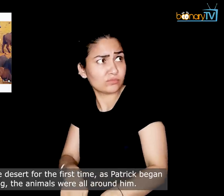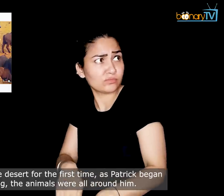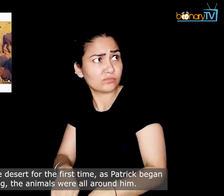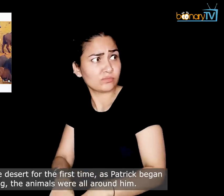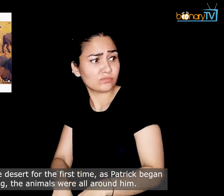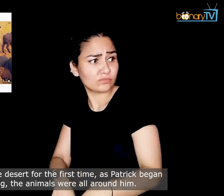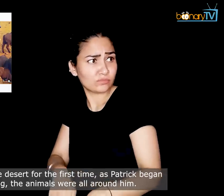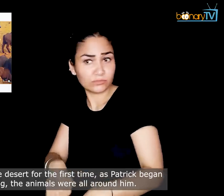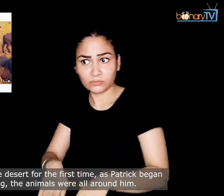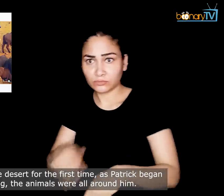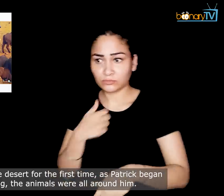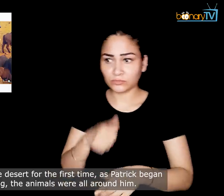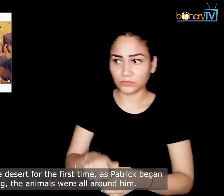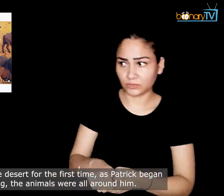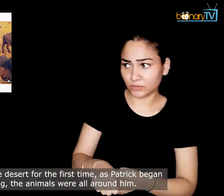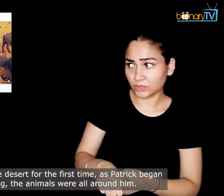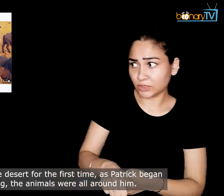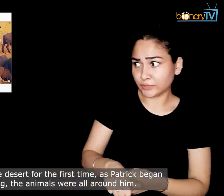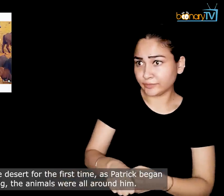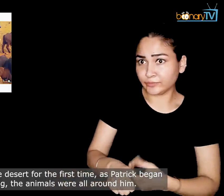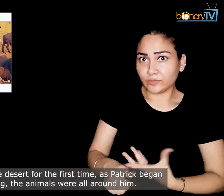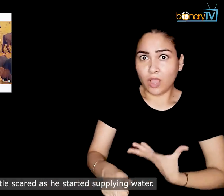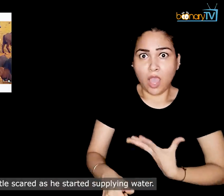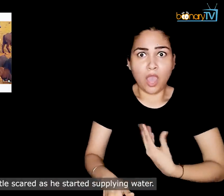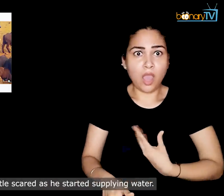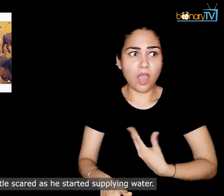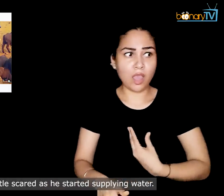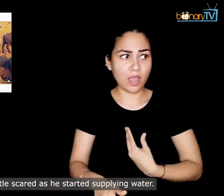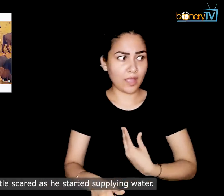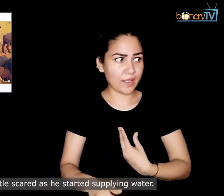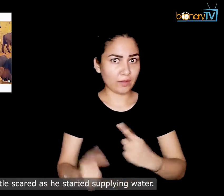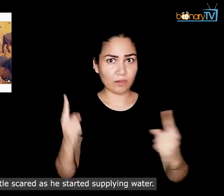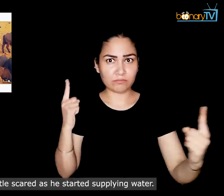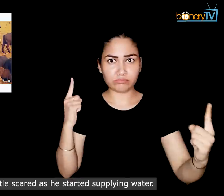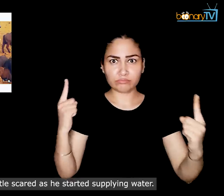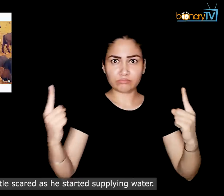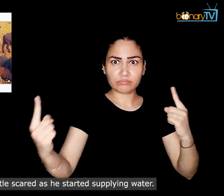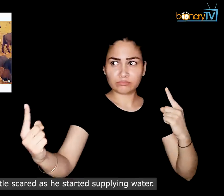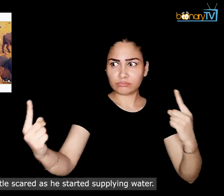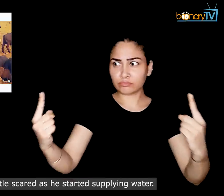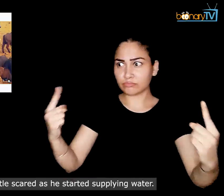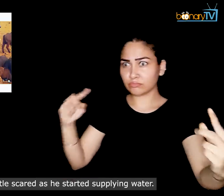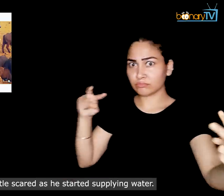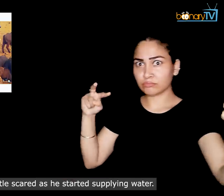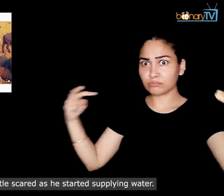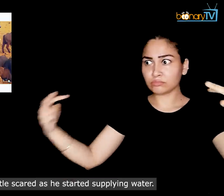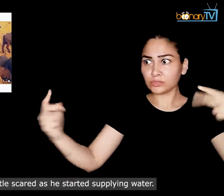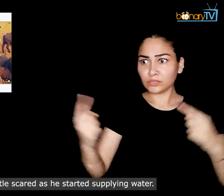all around him. He was a little scared as he started supplying water.